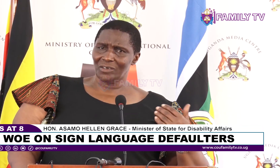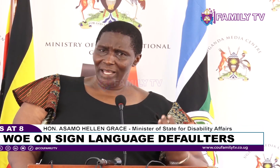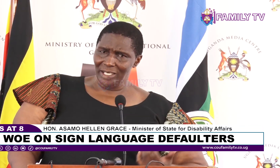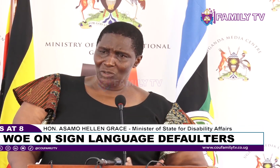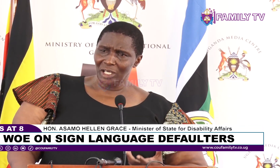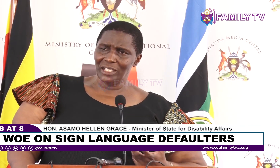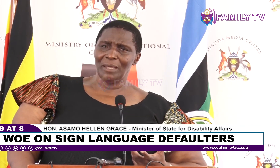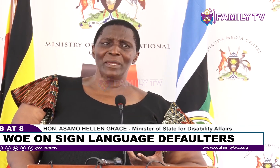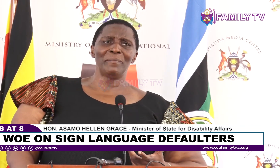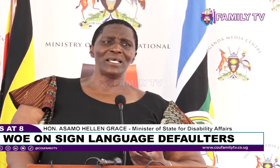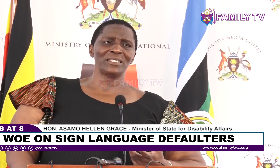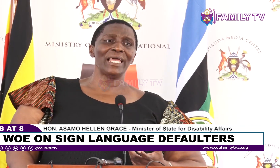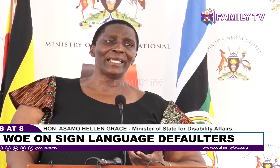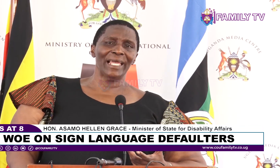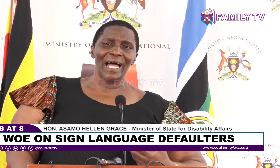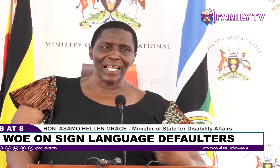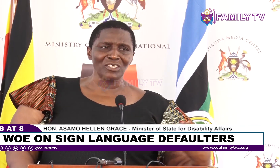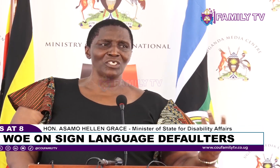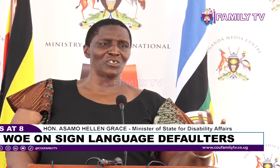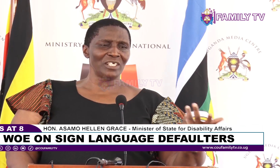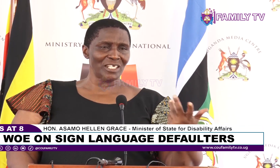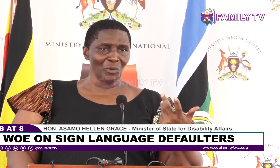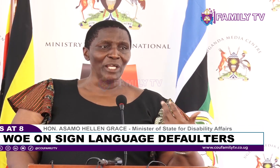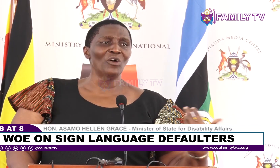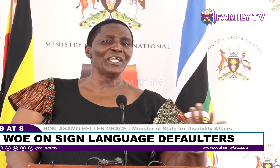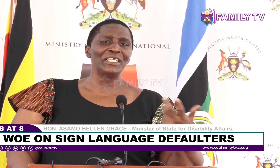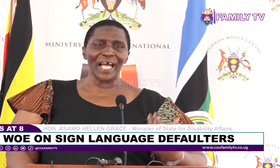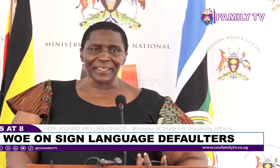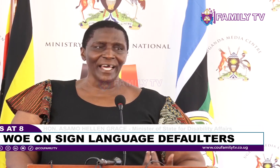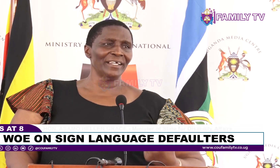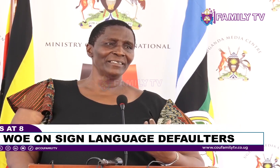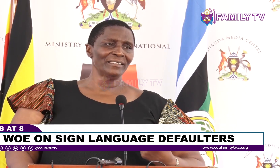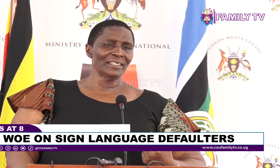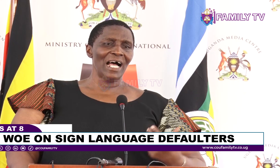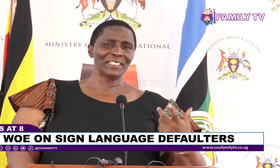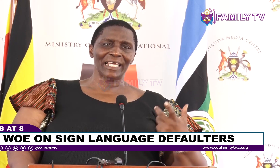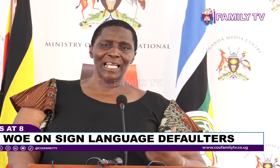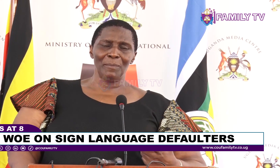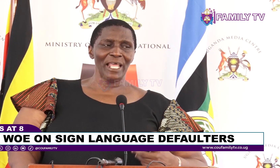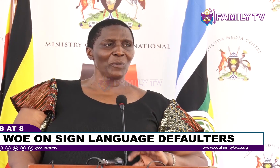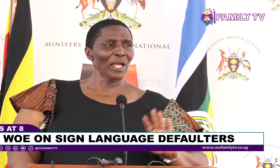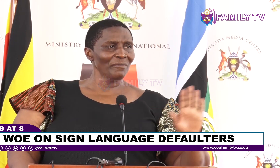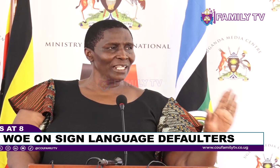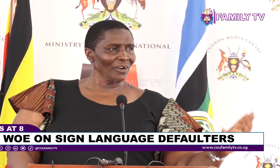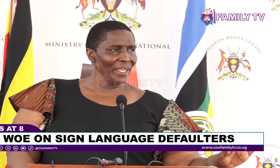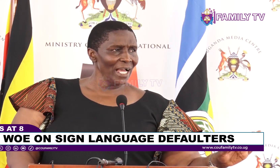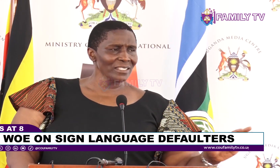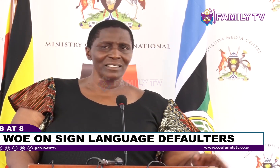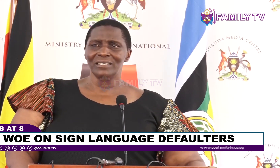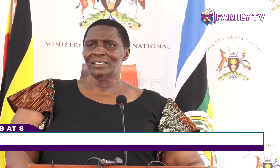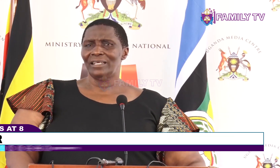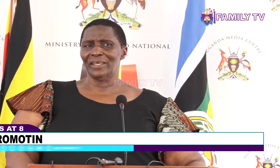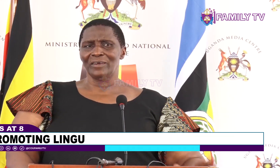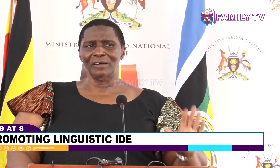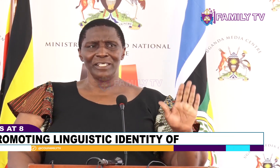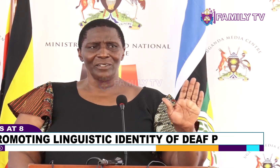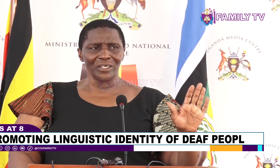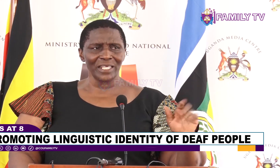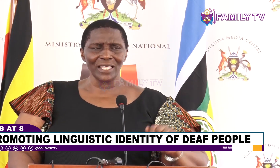trying to get the members, an association that we know each other as a club. Like we have the lawyers, like you have the doctors,